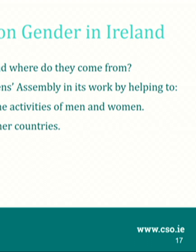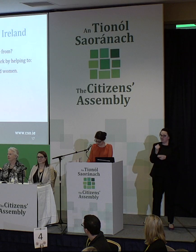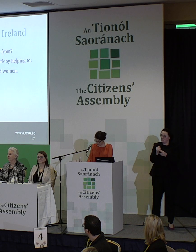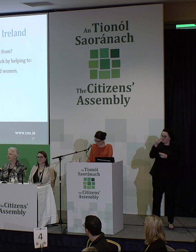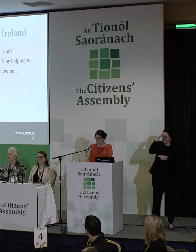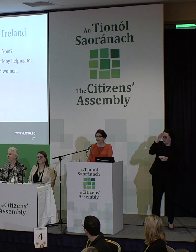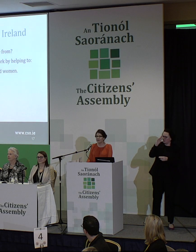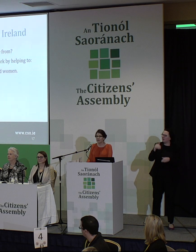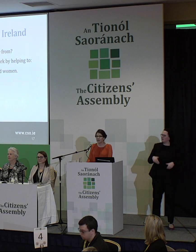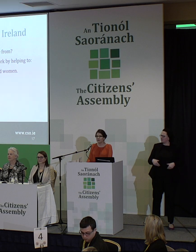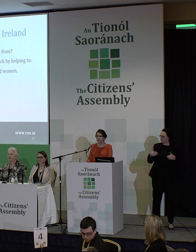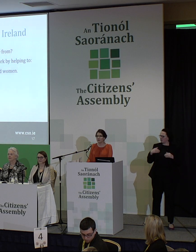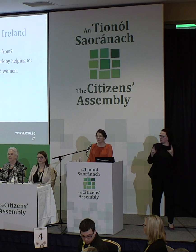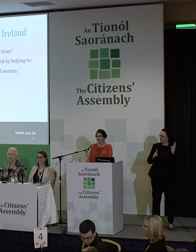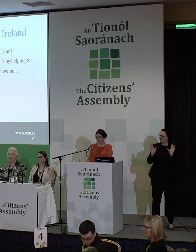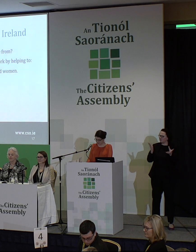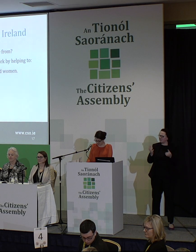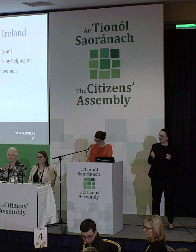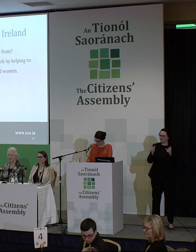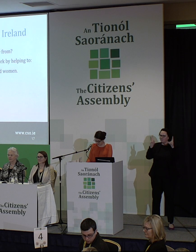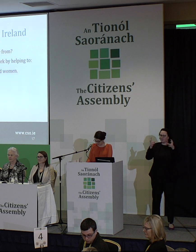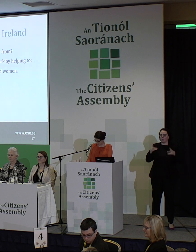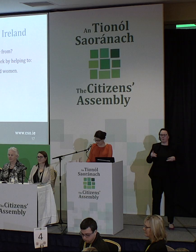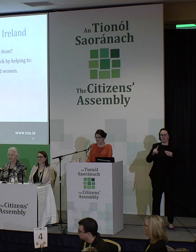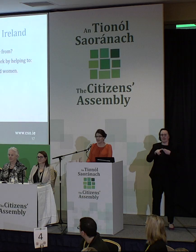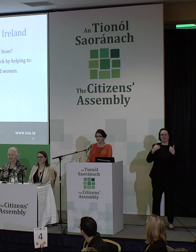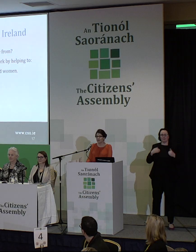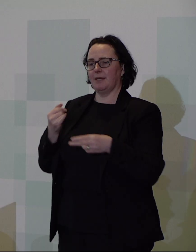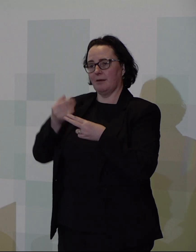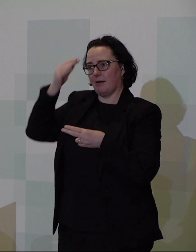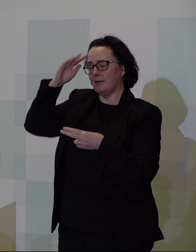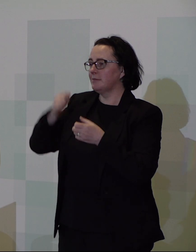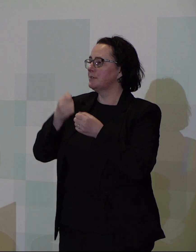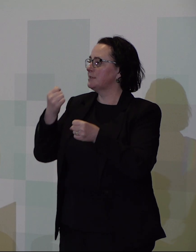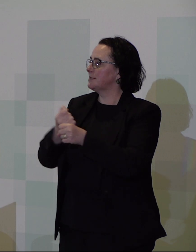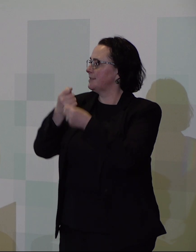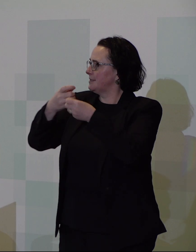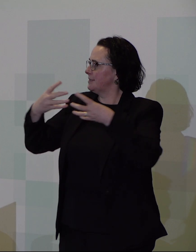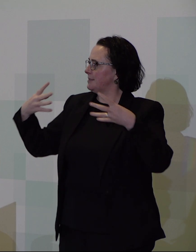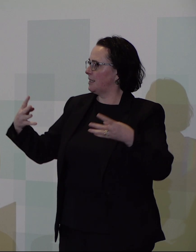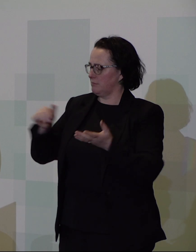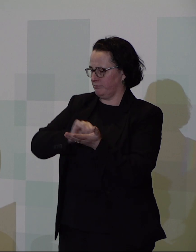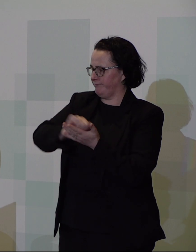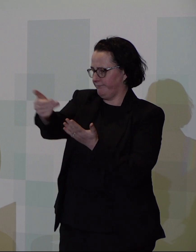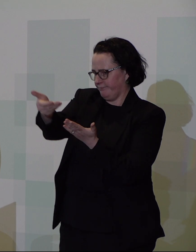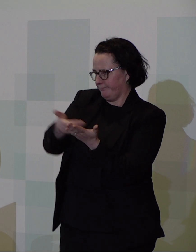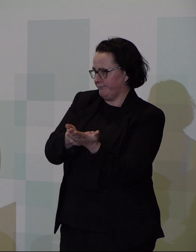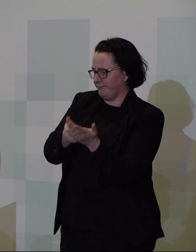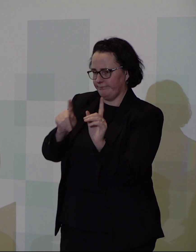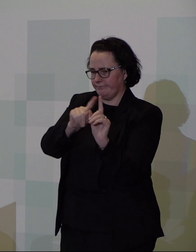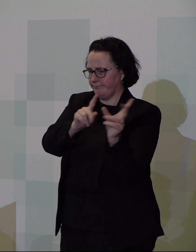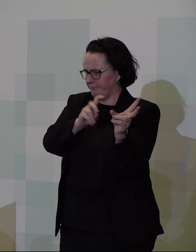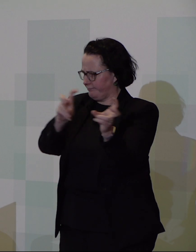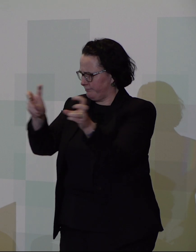morning, you should have received a copy of our Women and Men in Ireland statistical publication, which includes many different topics